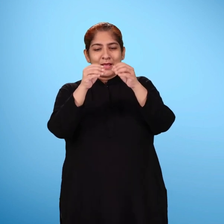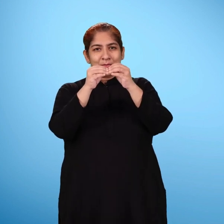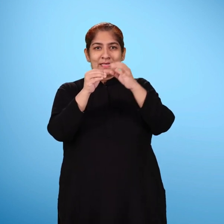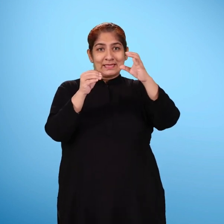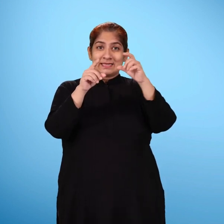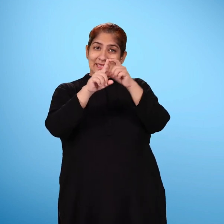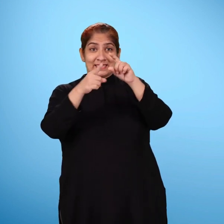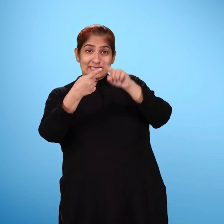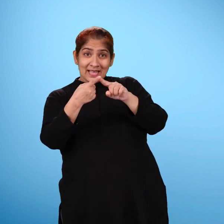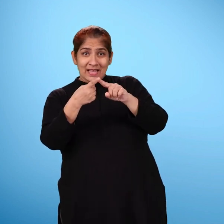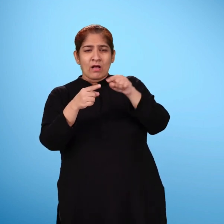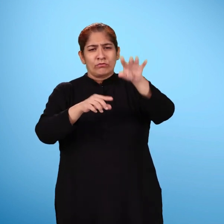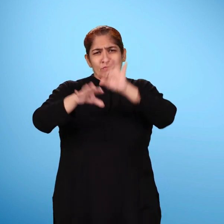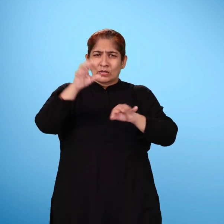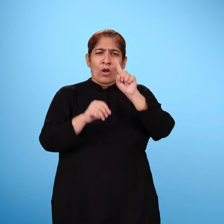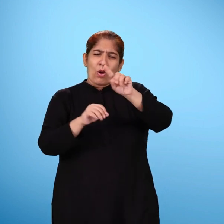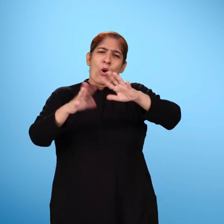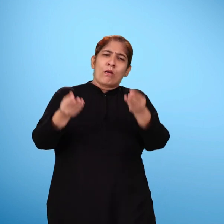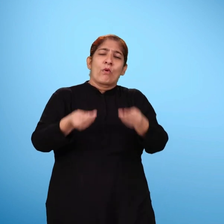Select one or more options.